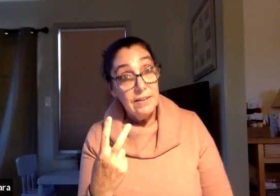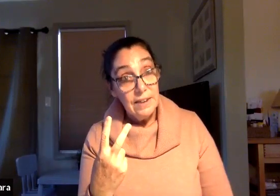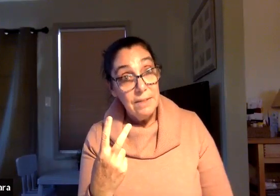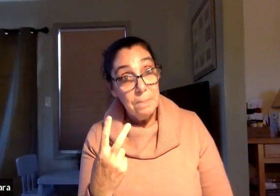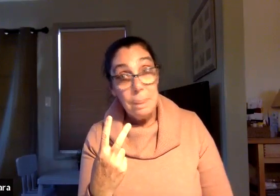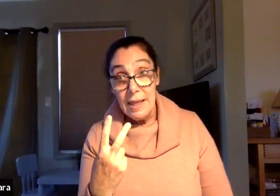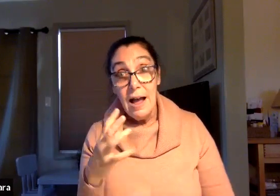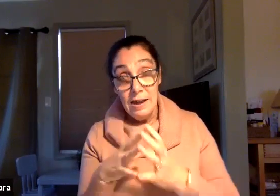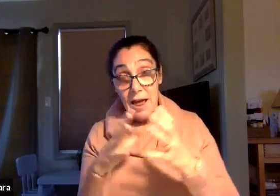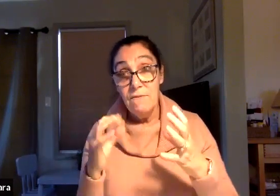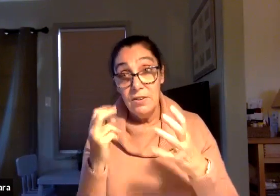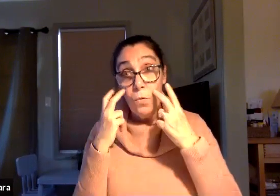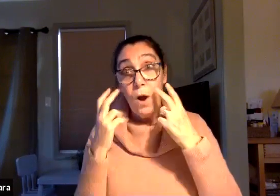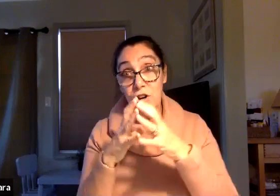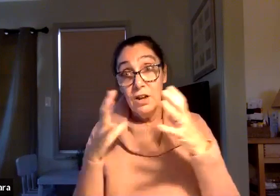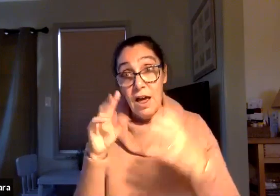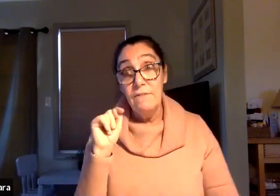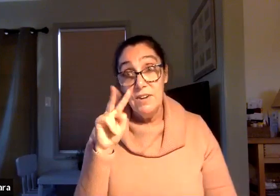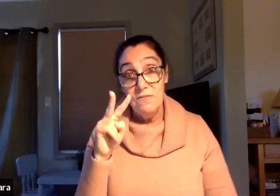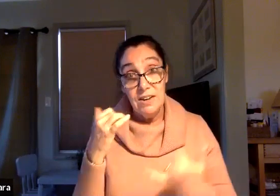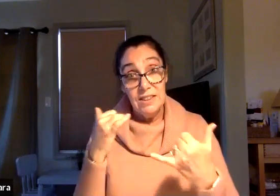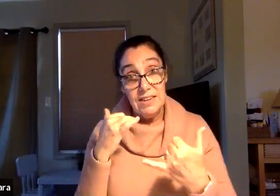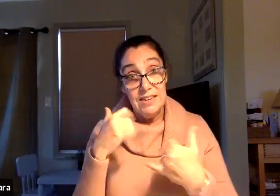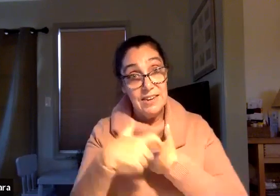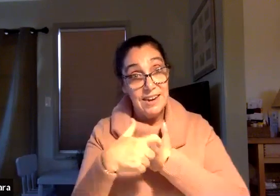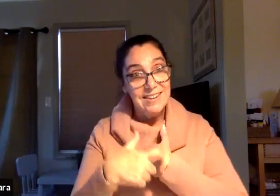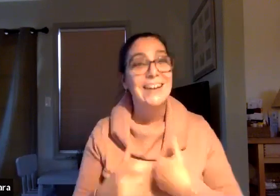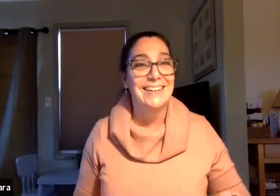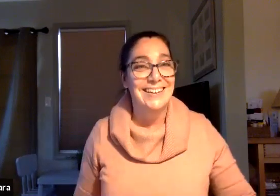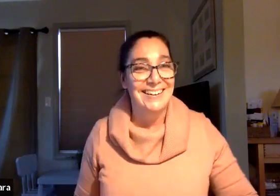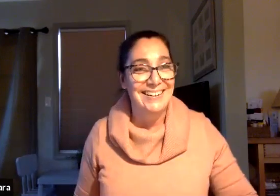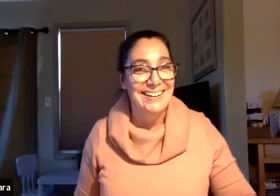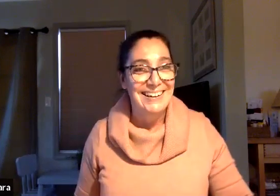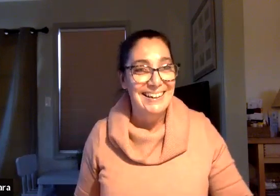Okay. A lot of us are watching a lot of TV these days.